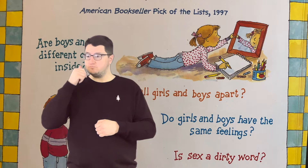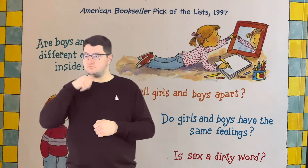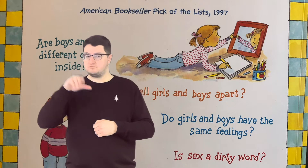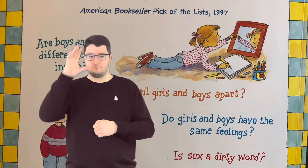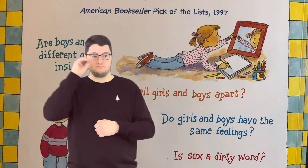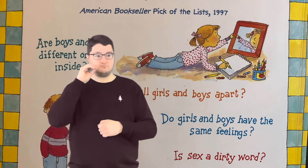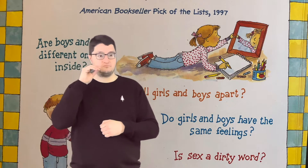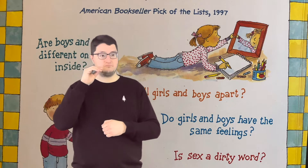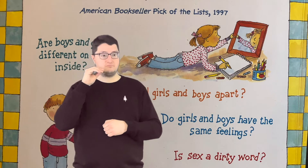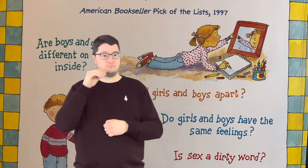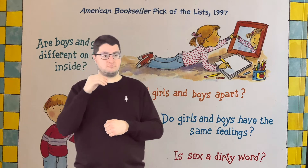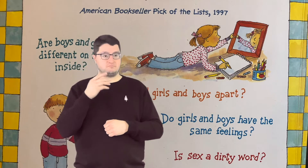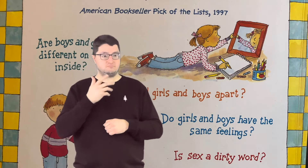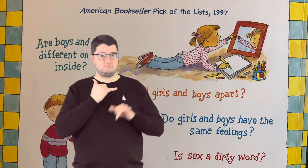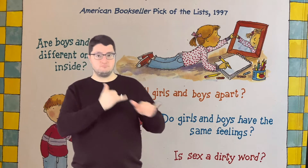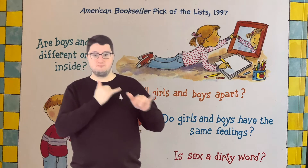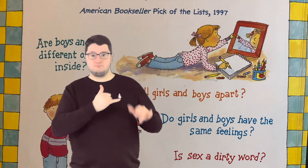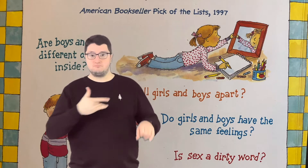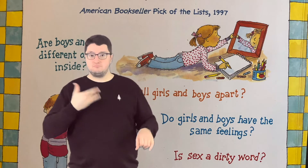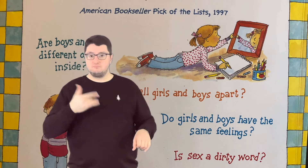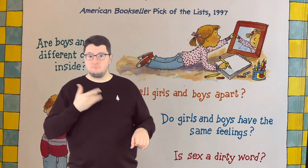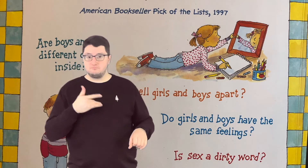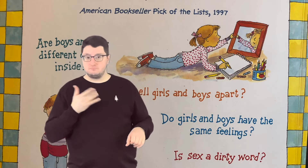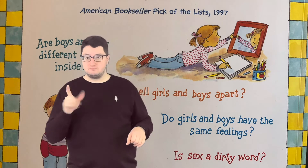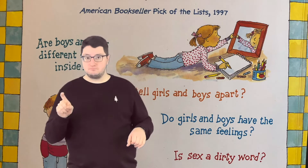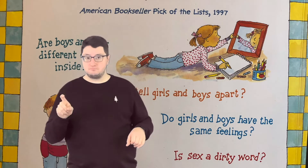Do girls and boys have the same feelings?